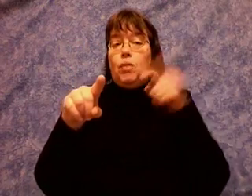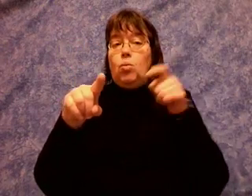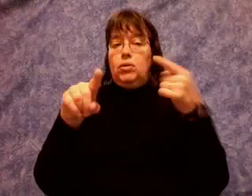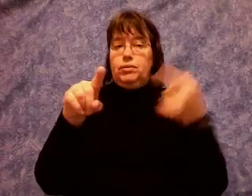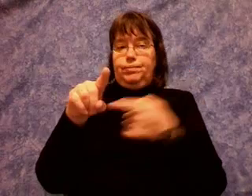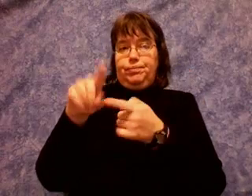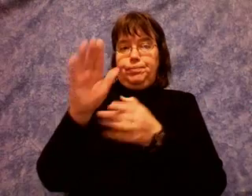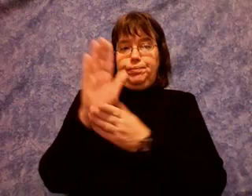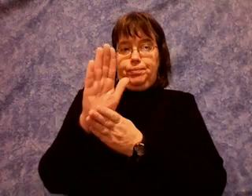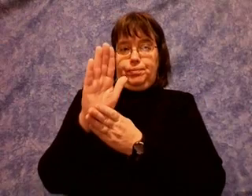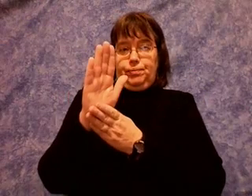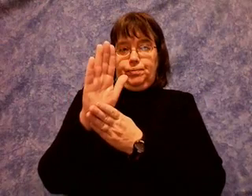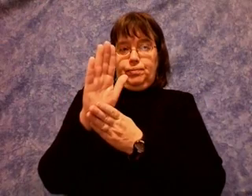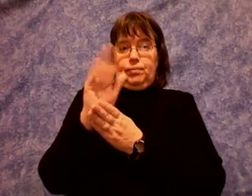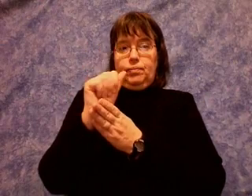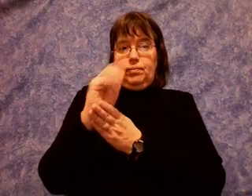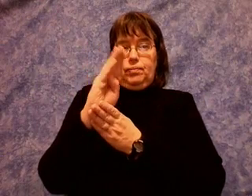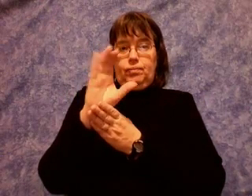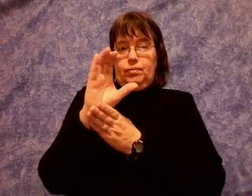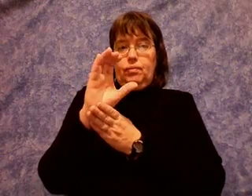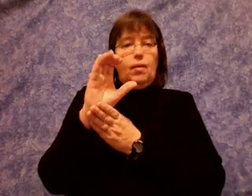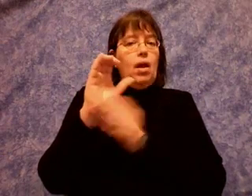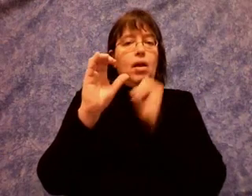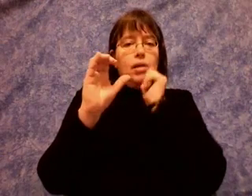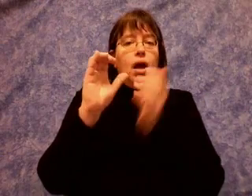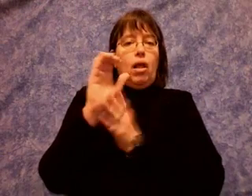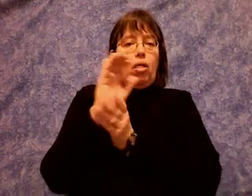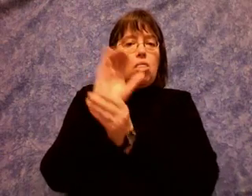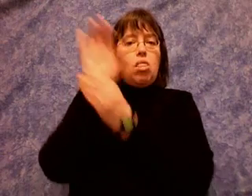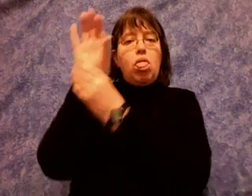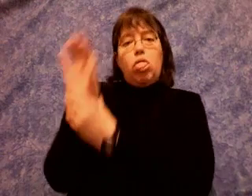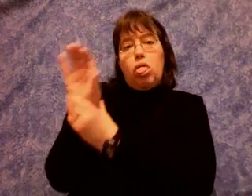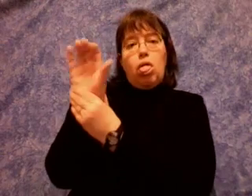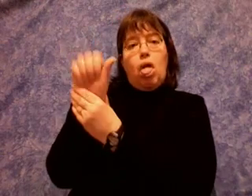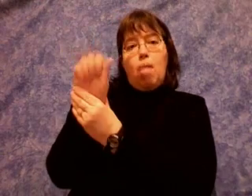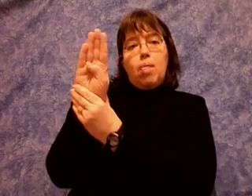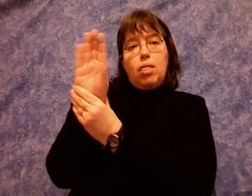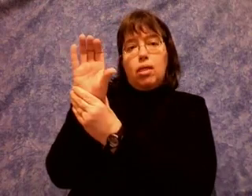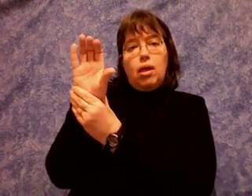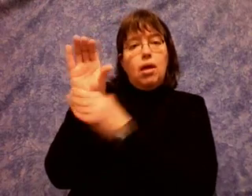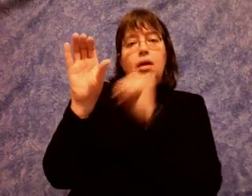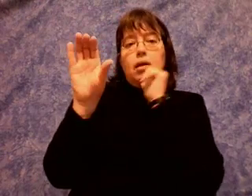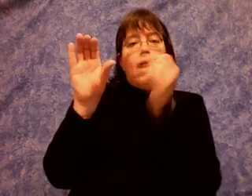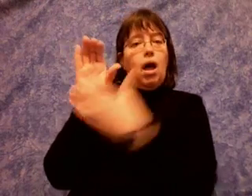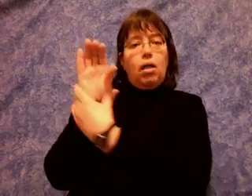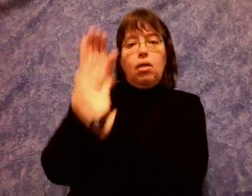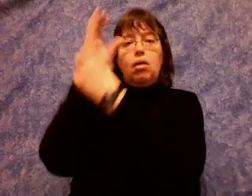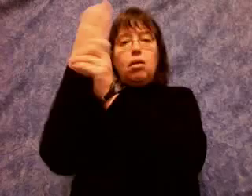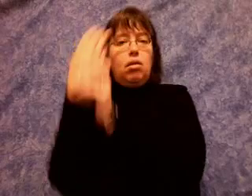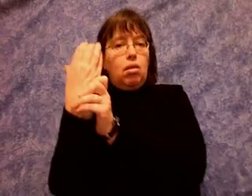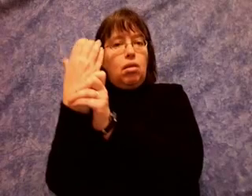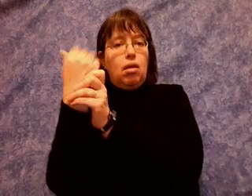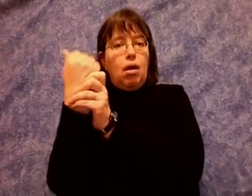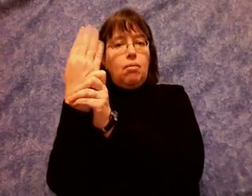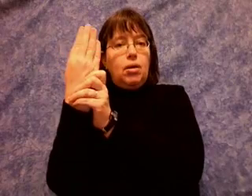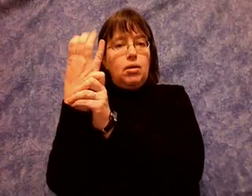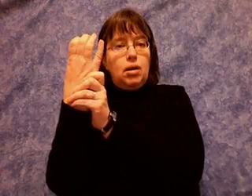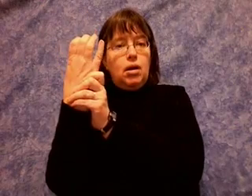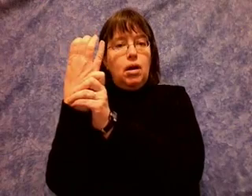Now, you notice something here. My palm is not turned out from my arm, or turned back